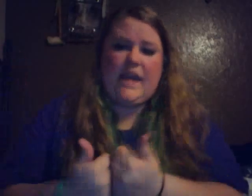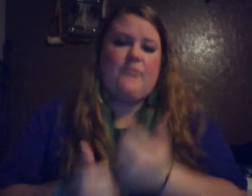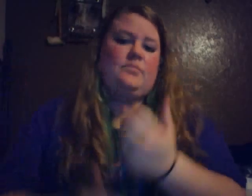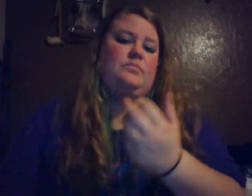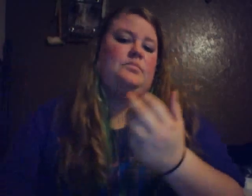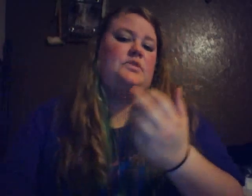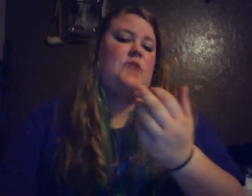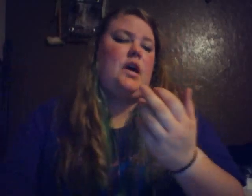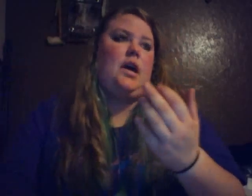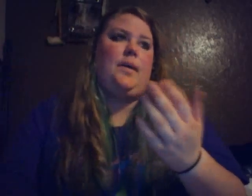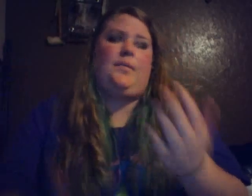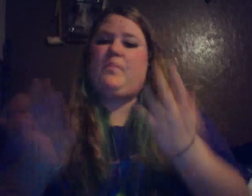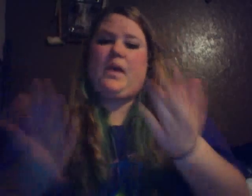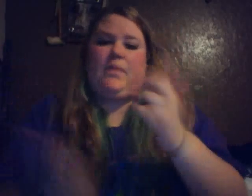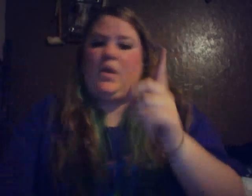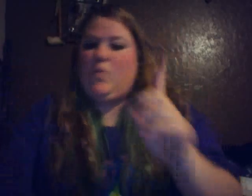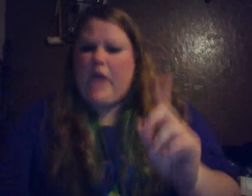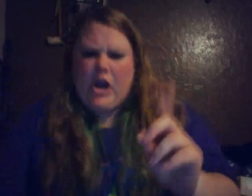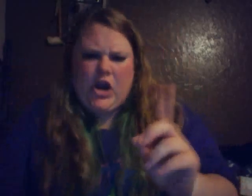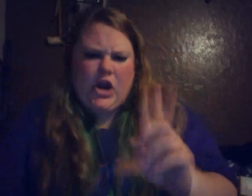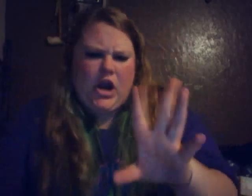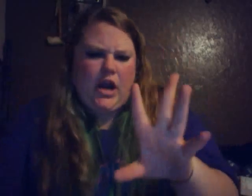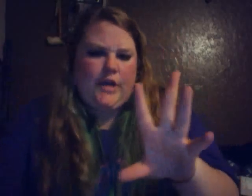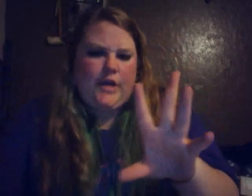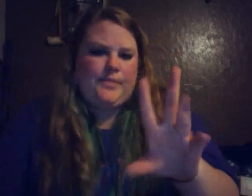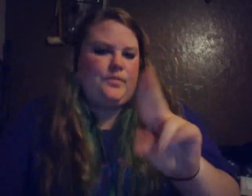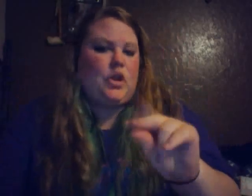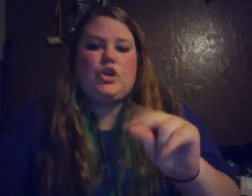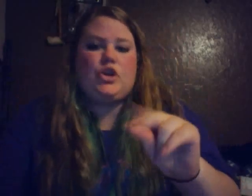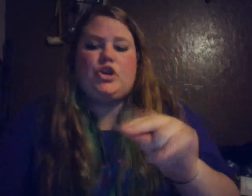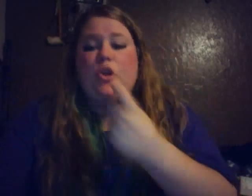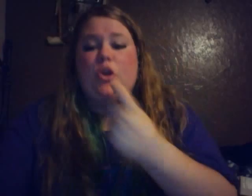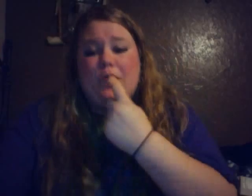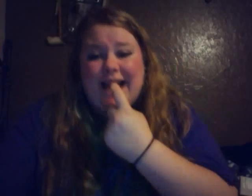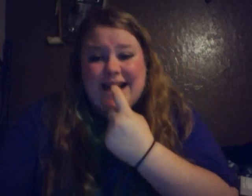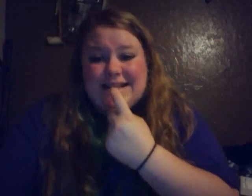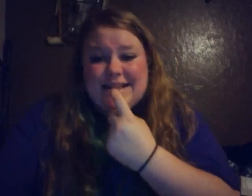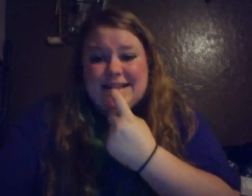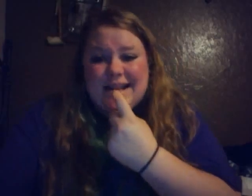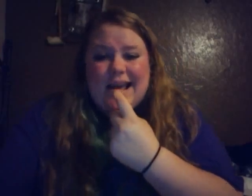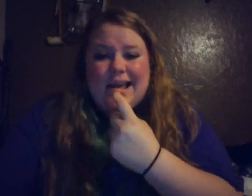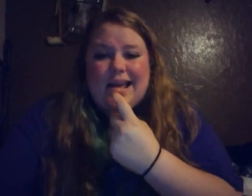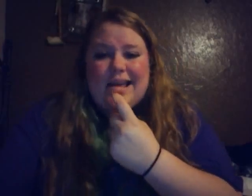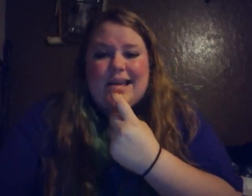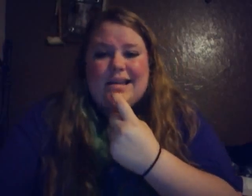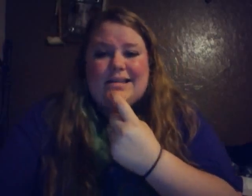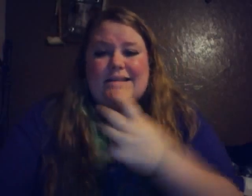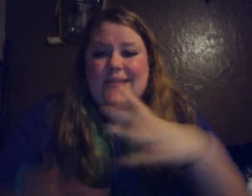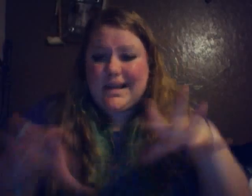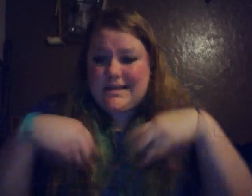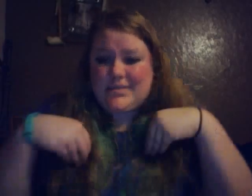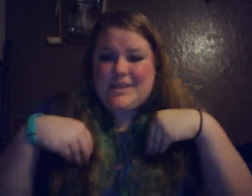games, maybe where no glass is accepted.